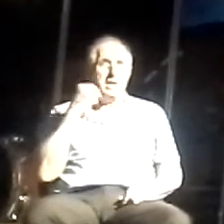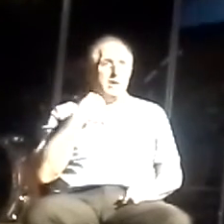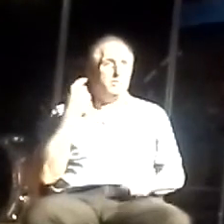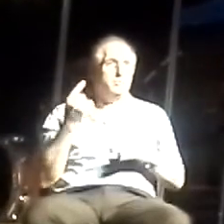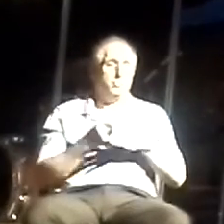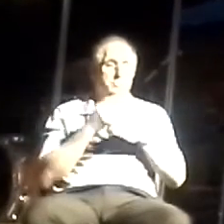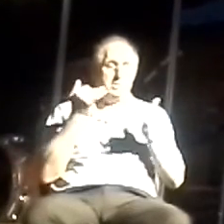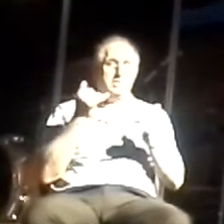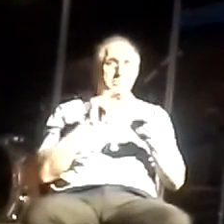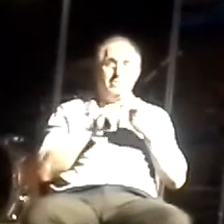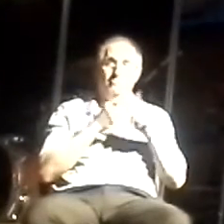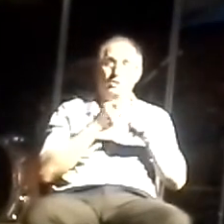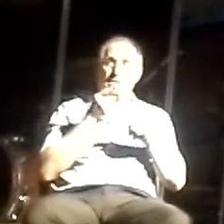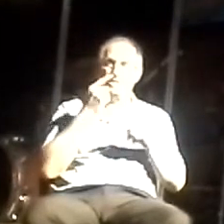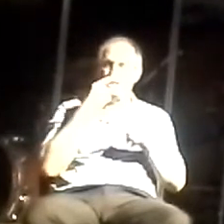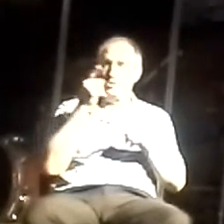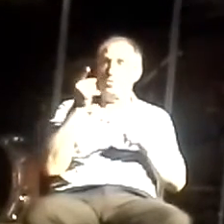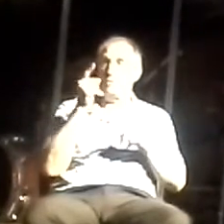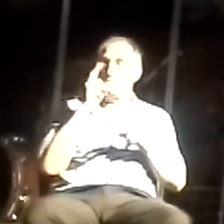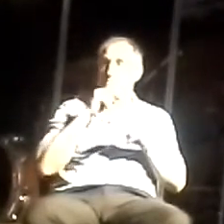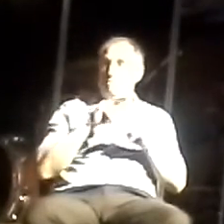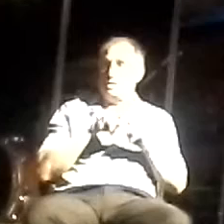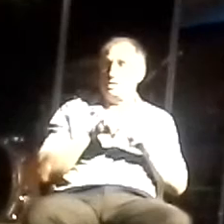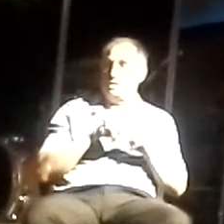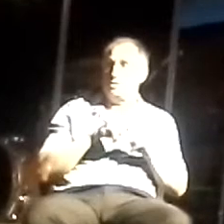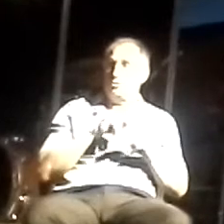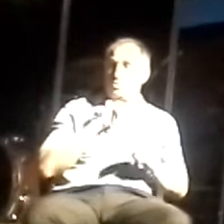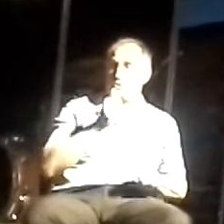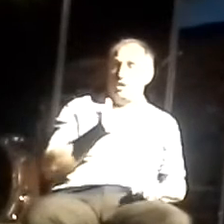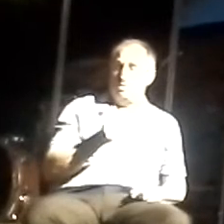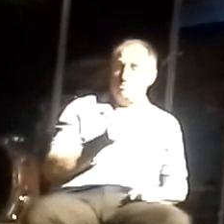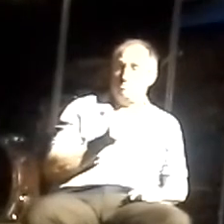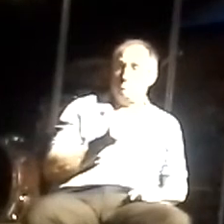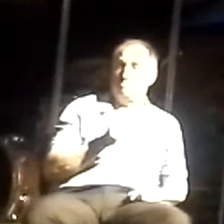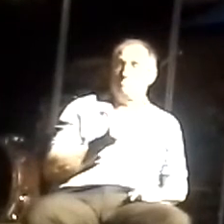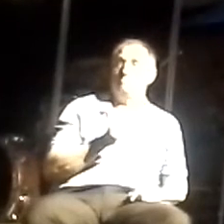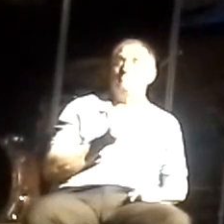today because my friend said you were funny. You're not.